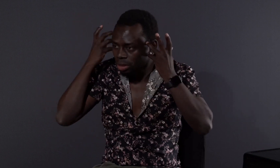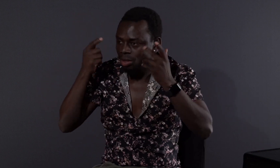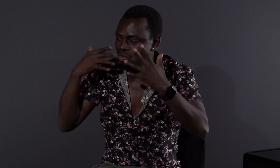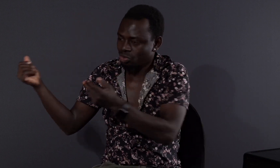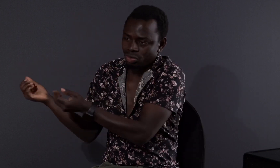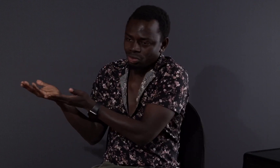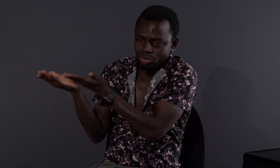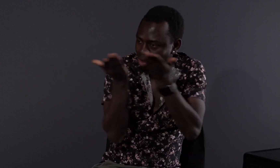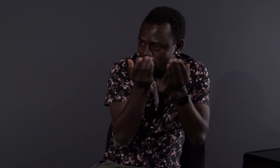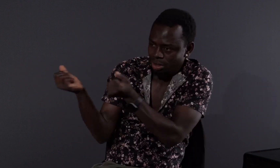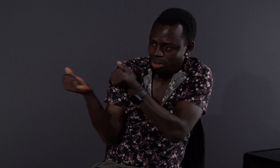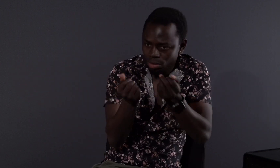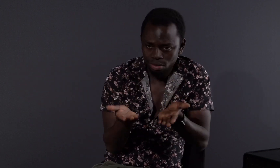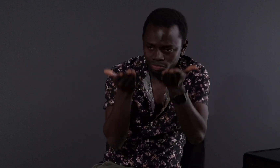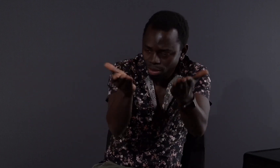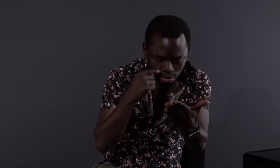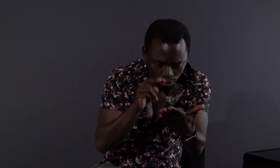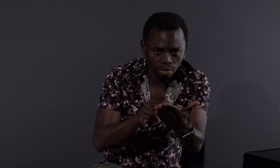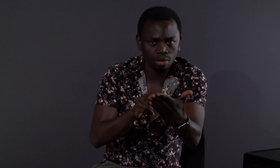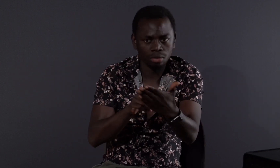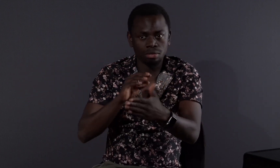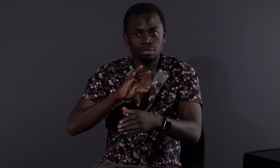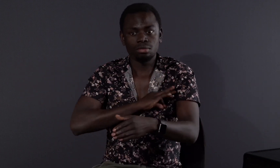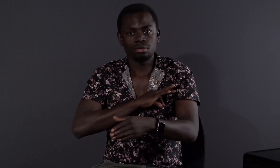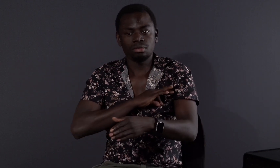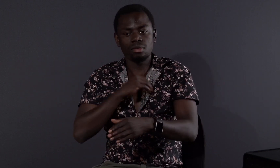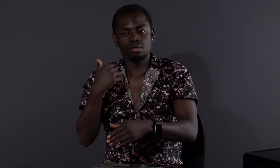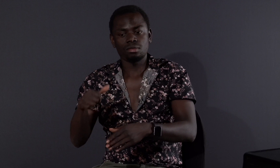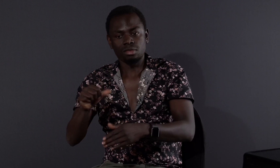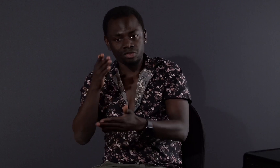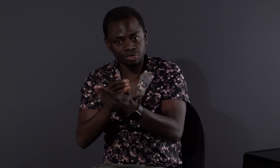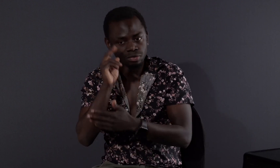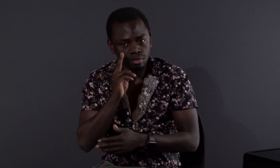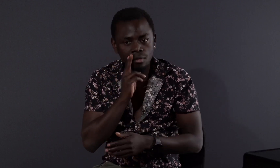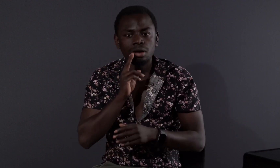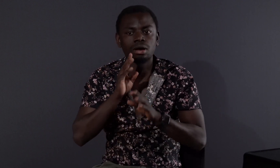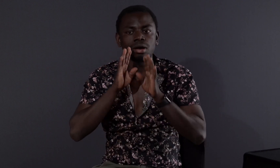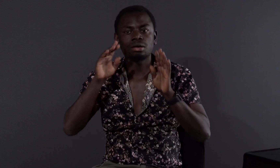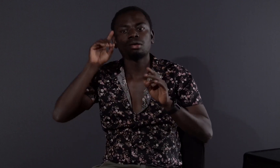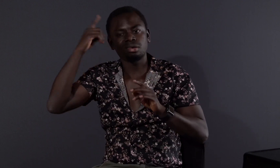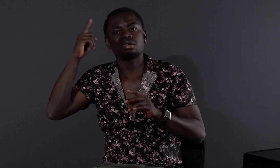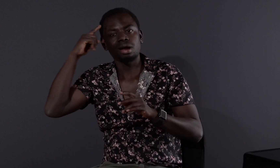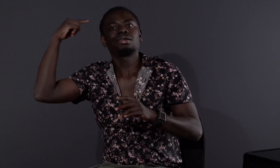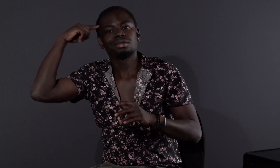that I'm completely deaf. Up until that point, they thought that I could hear. They just didn't get